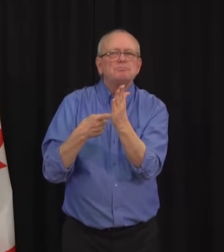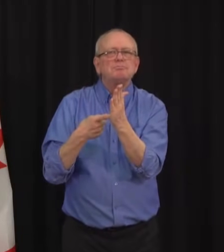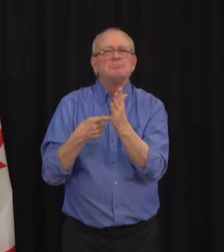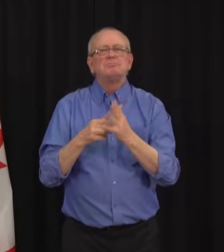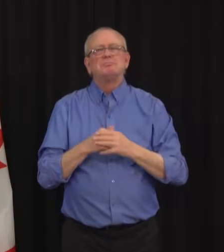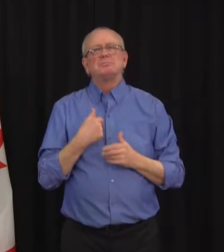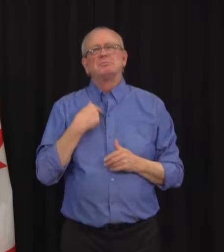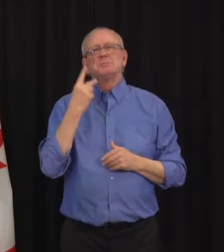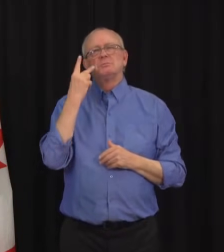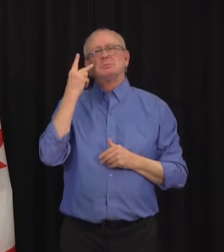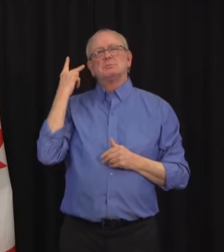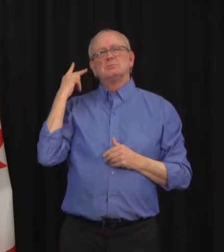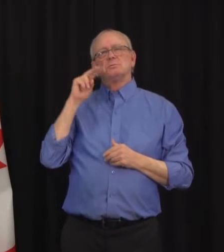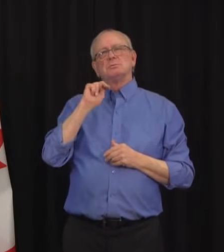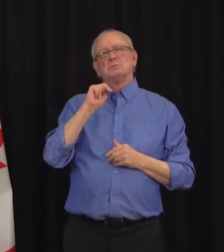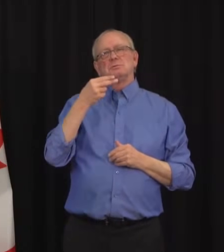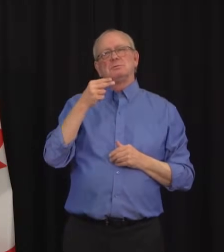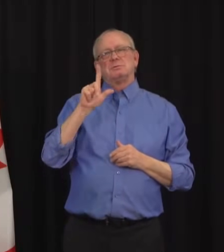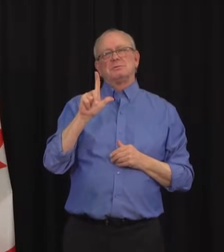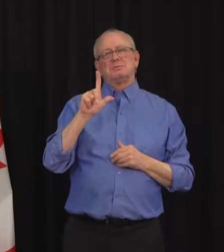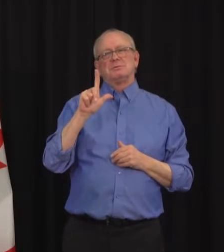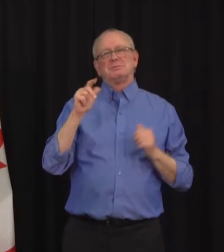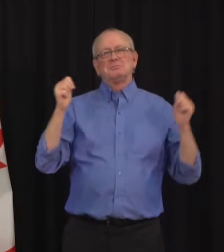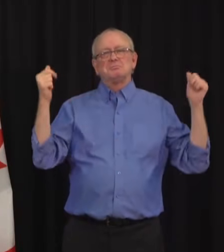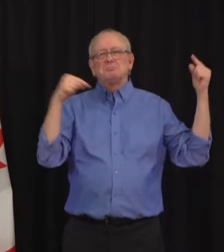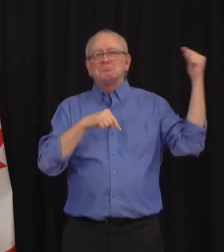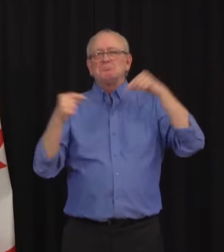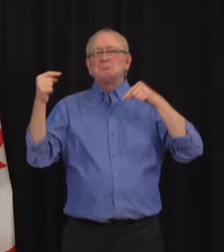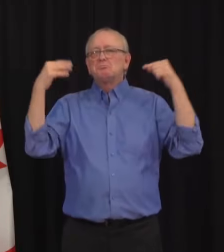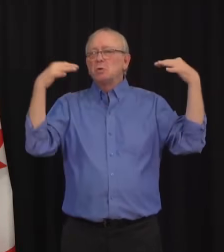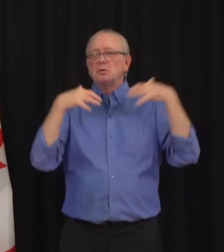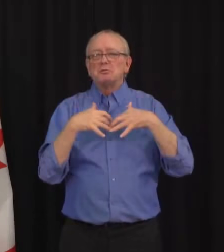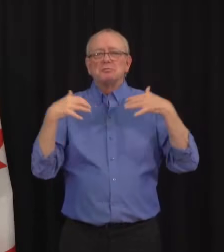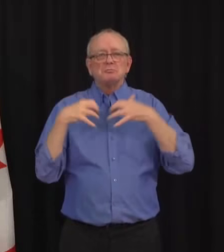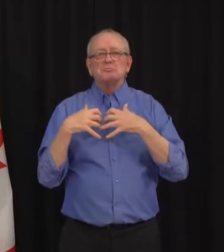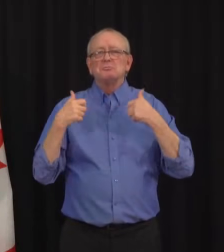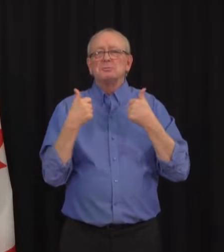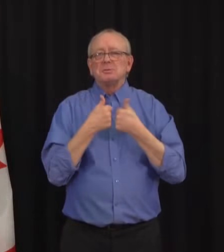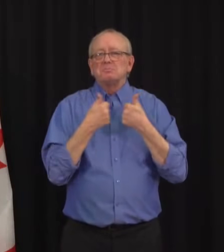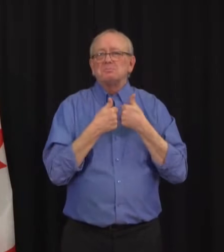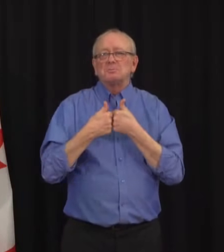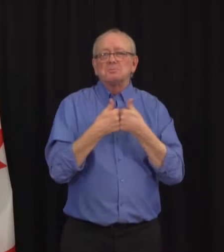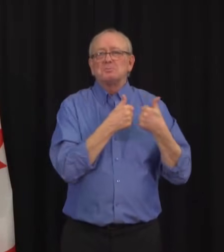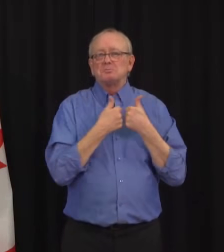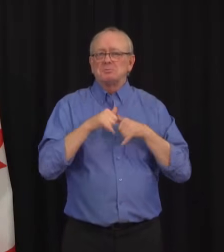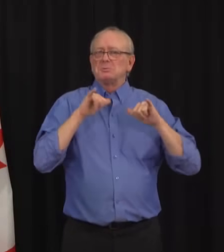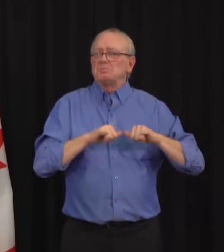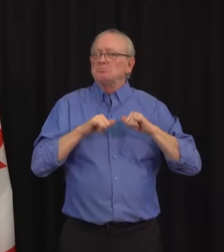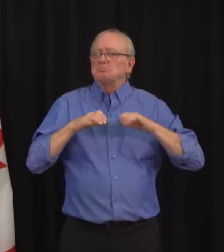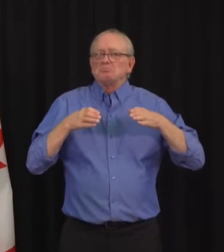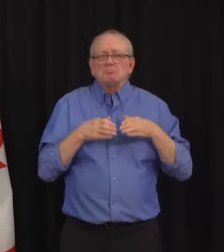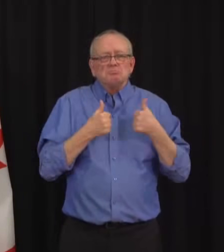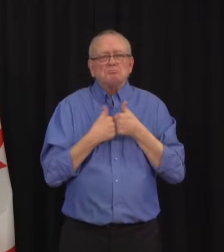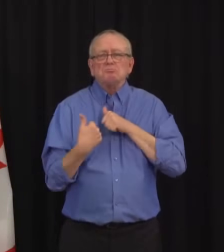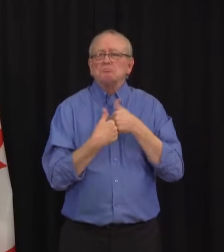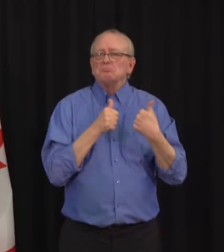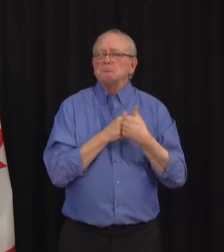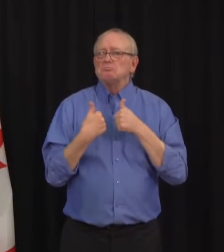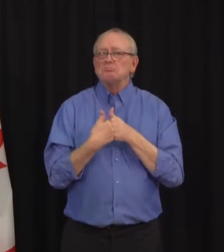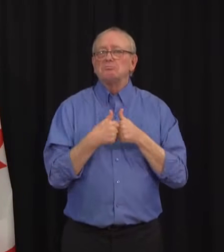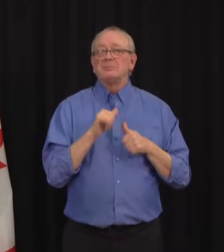when the case numbers in the province were much lower, the ability to ensure that players